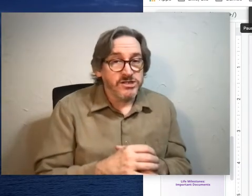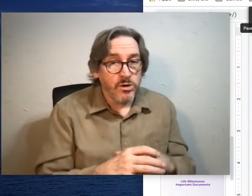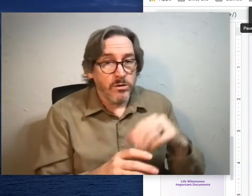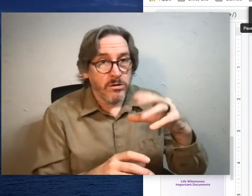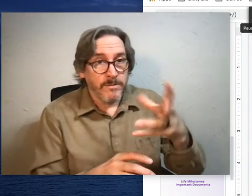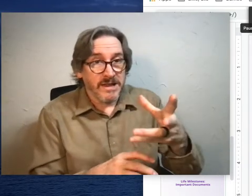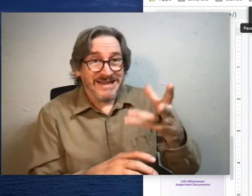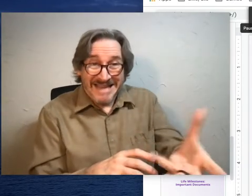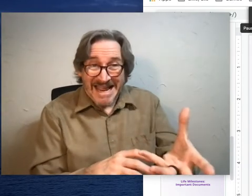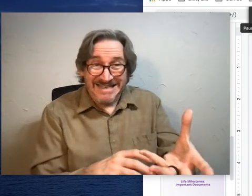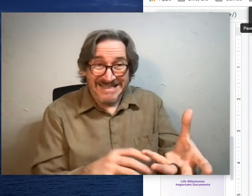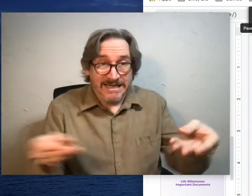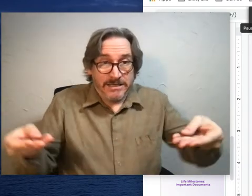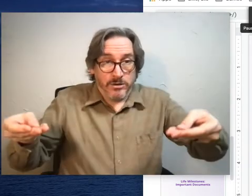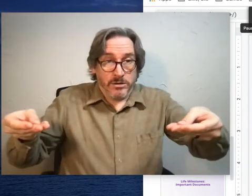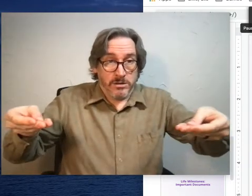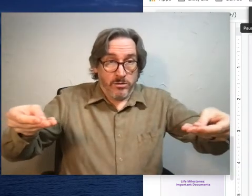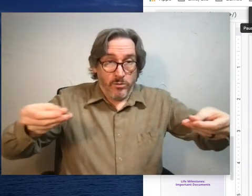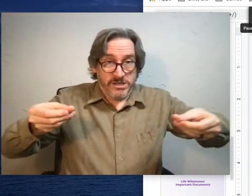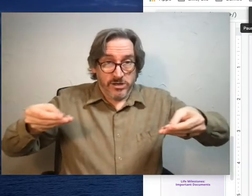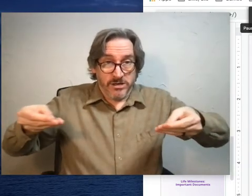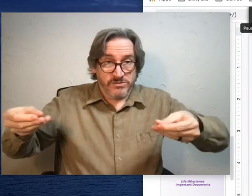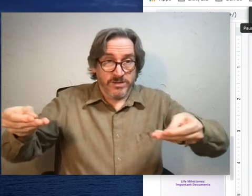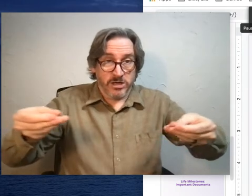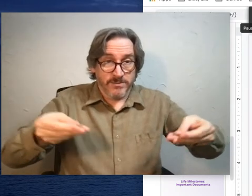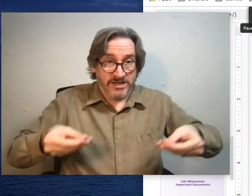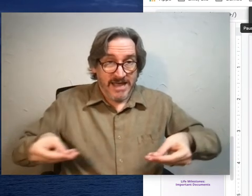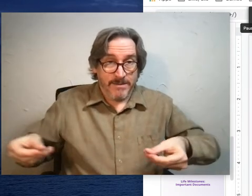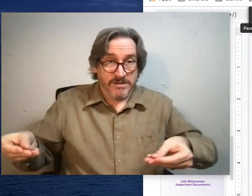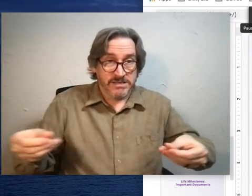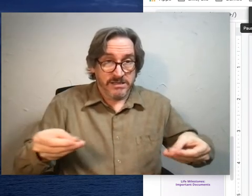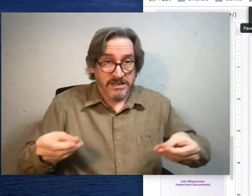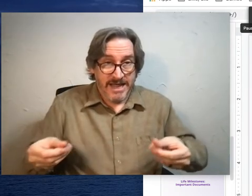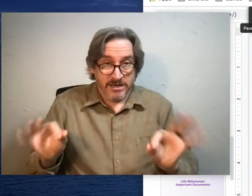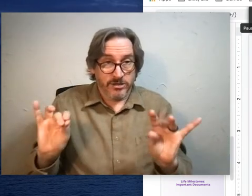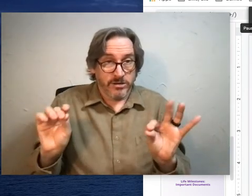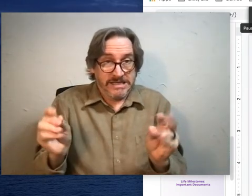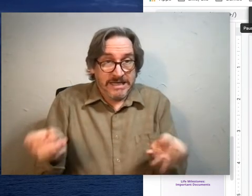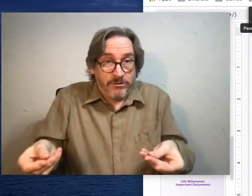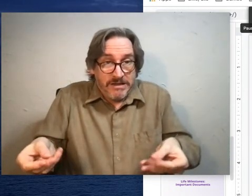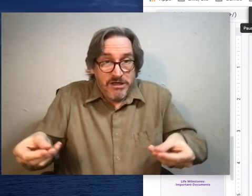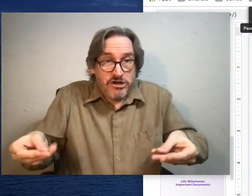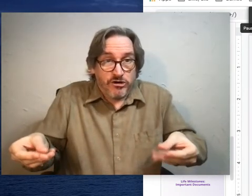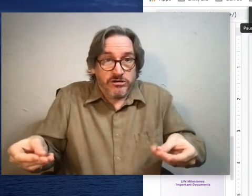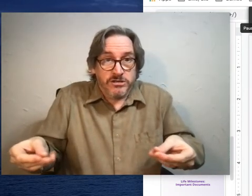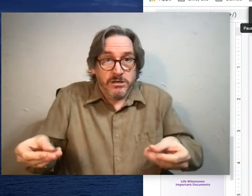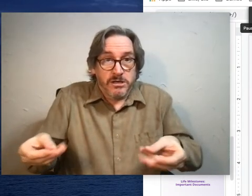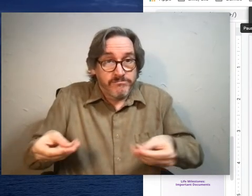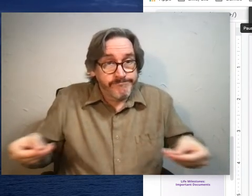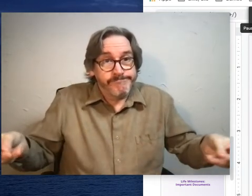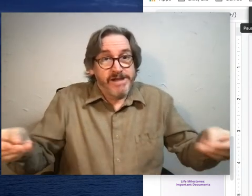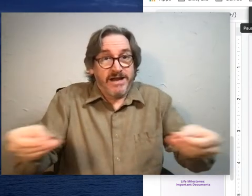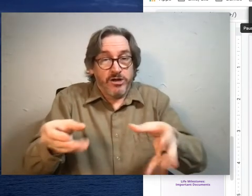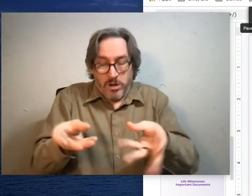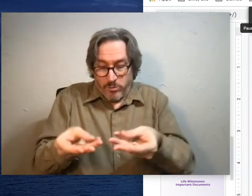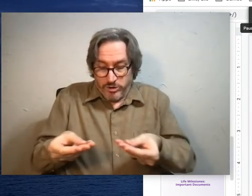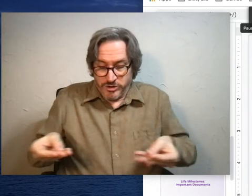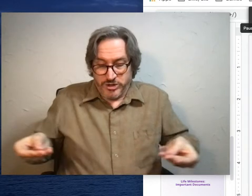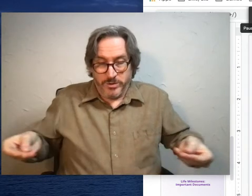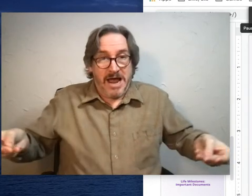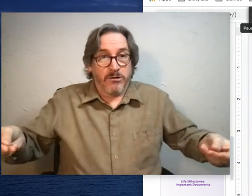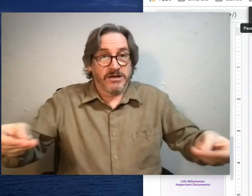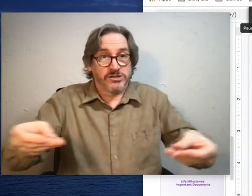Okay, so land deed. We saw this when we talked about the campus. Land. It's literally the dirt. And